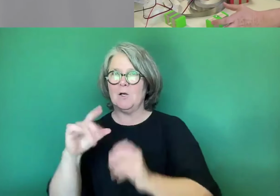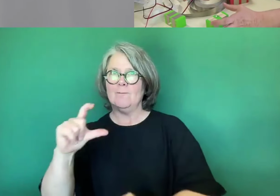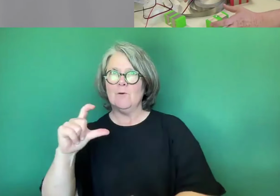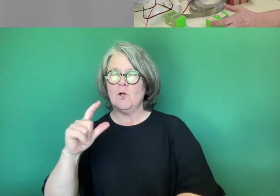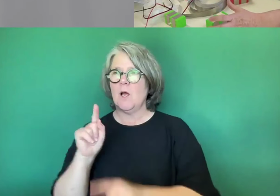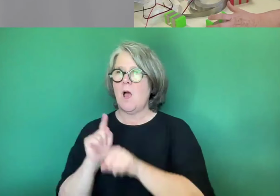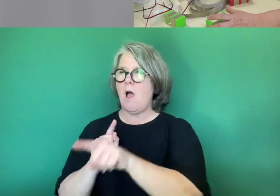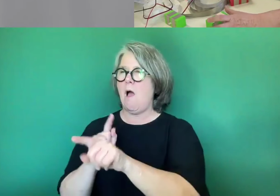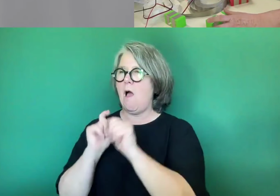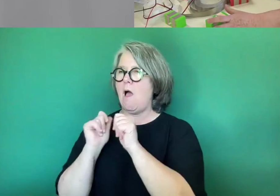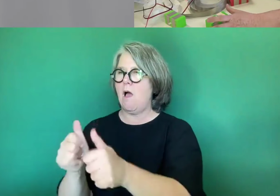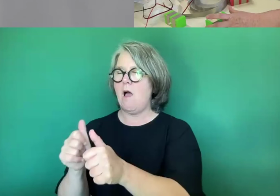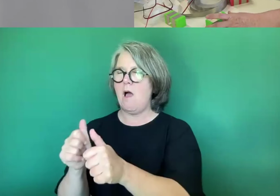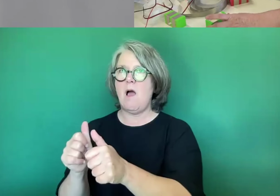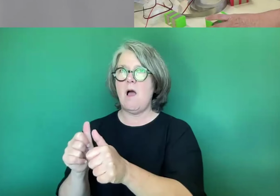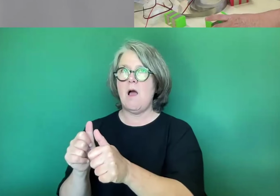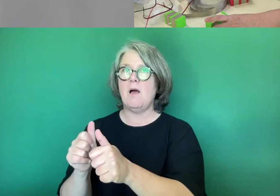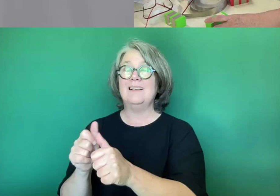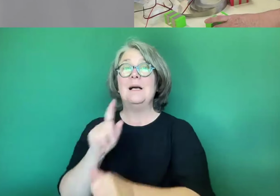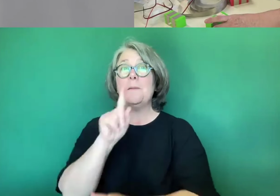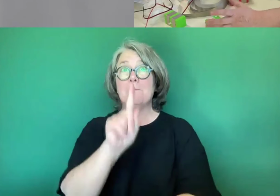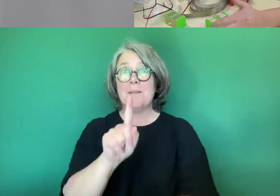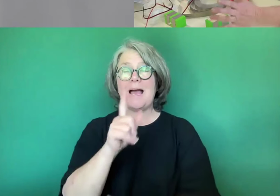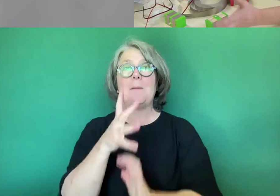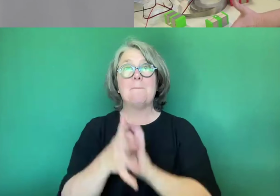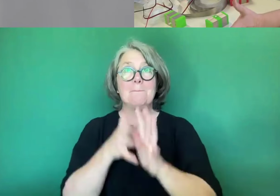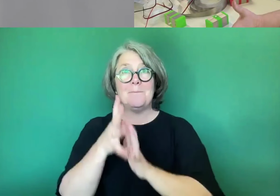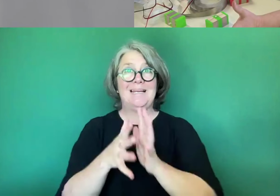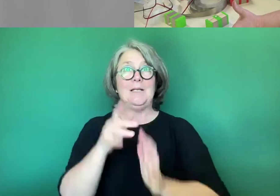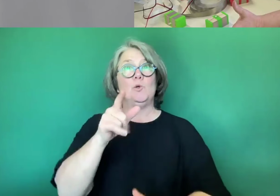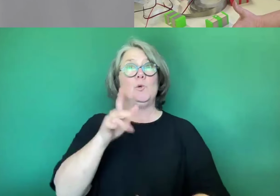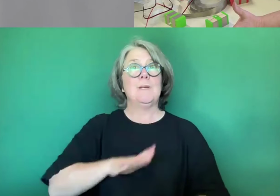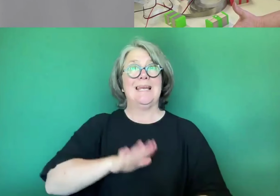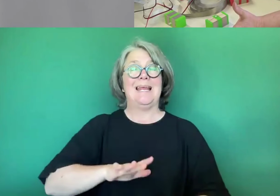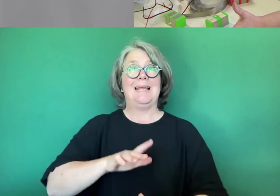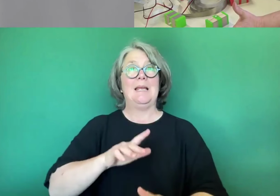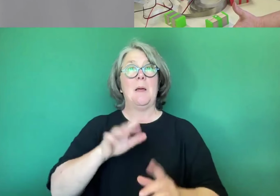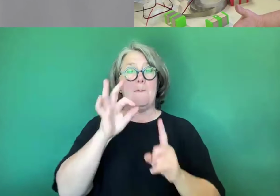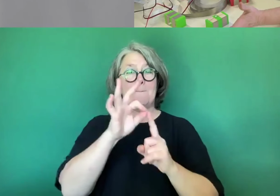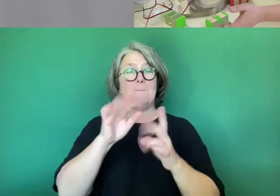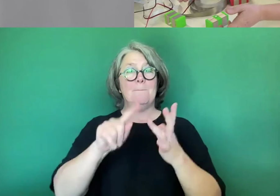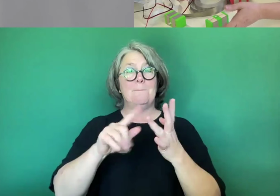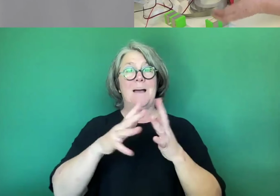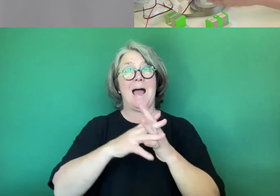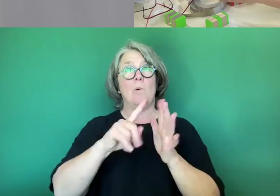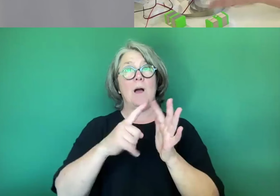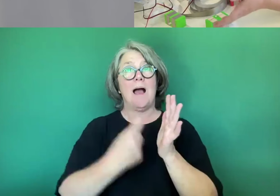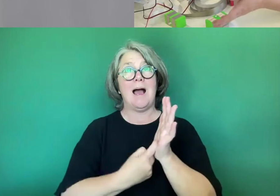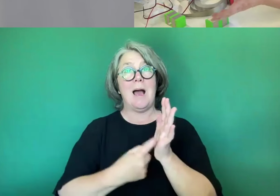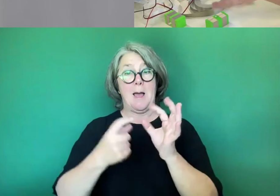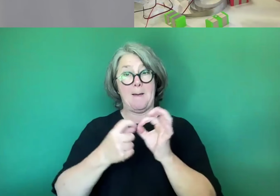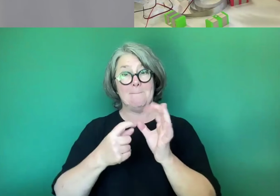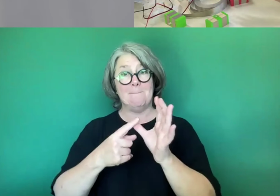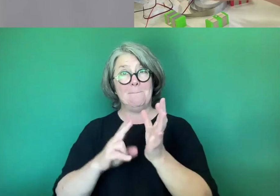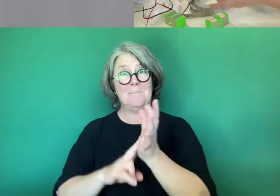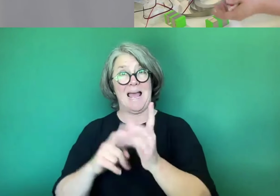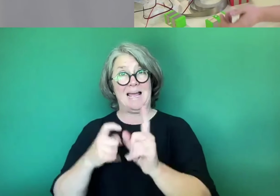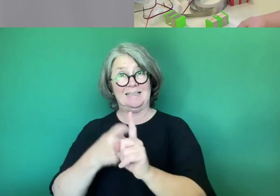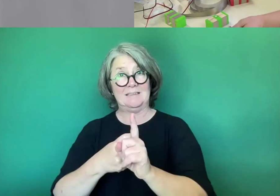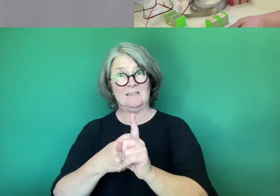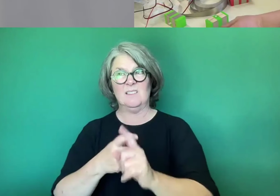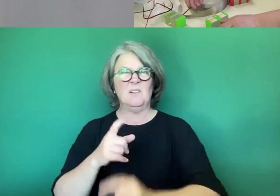the problem. It does mean that you need power banks, which takes a little bit more setting up. But once you've got them, if you've got a